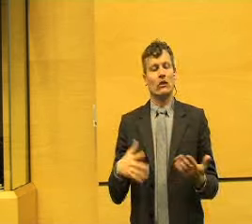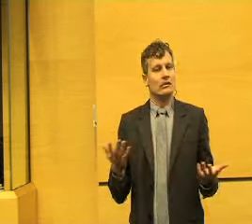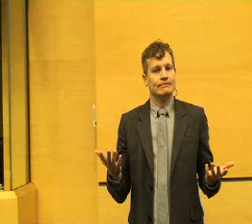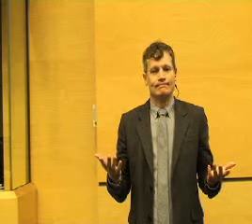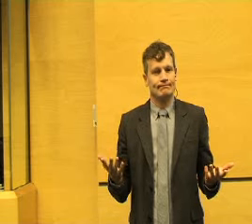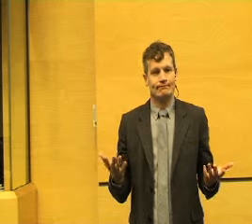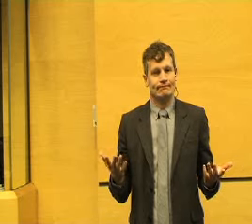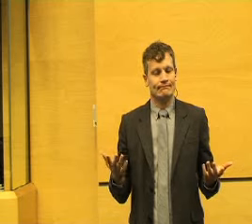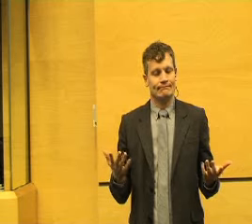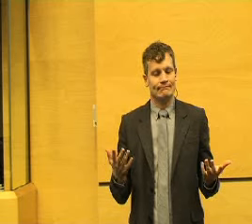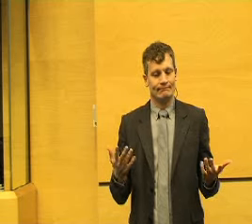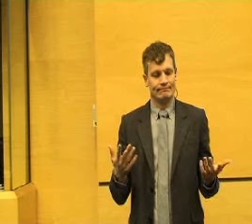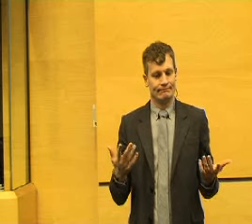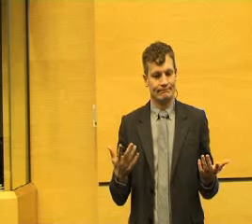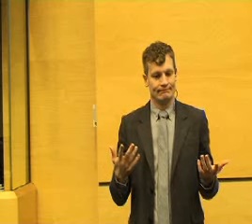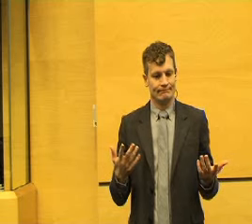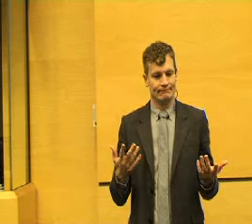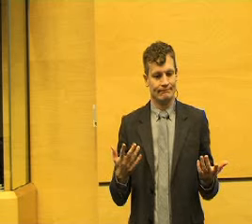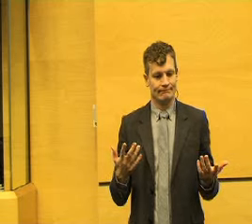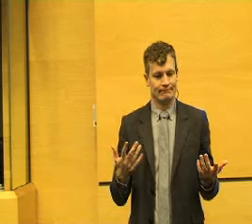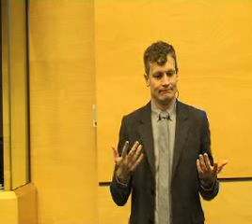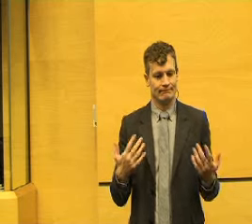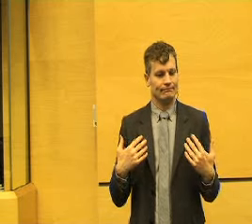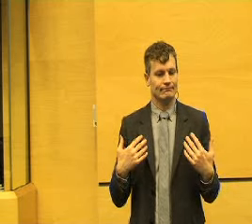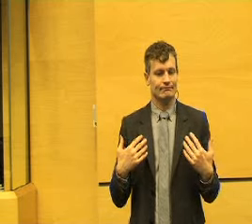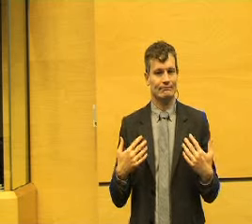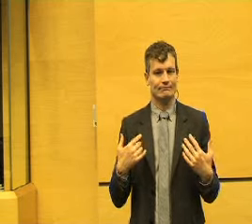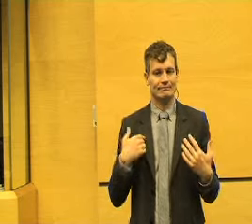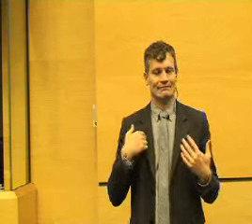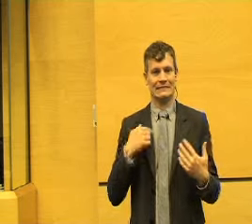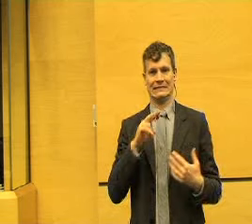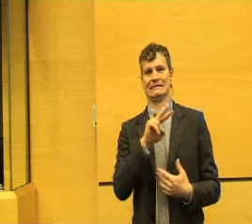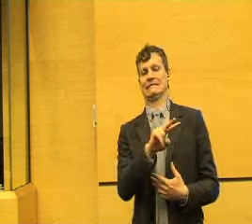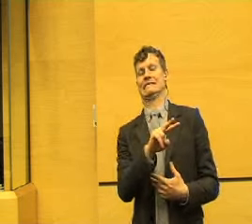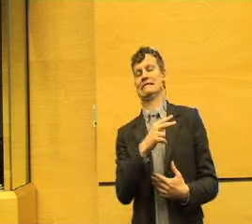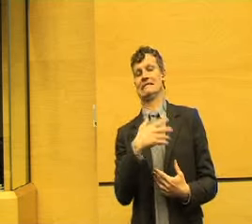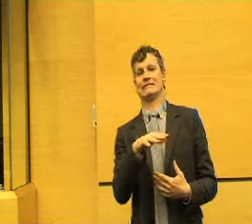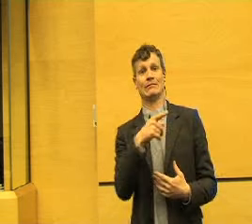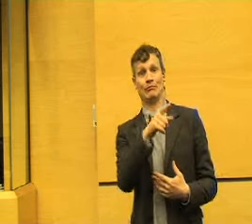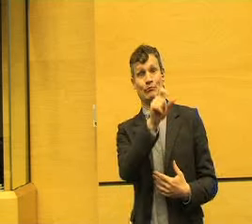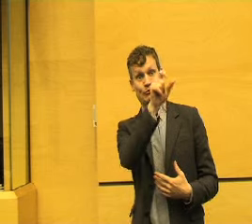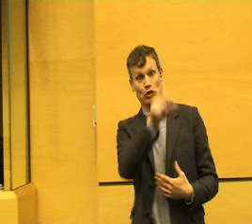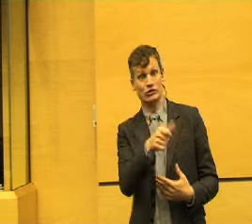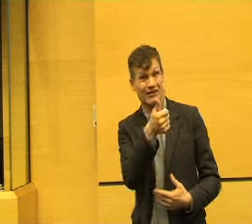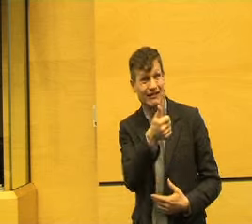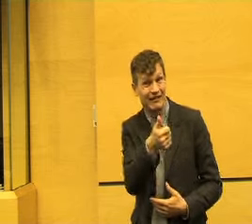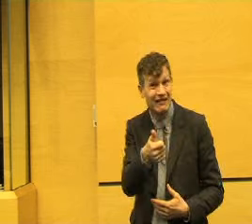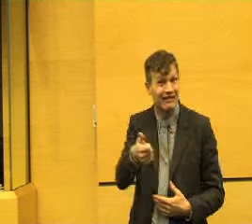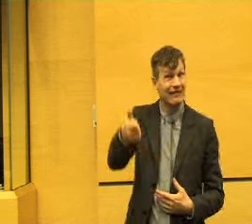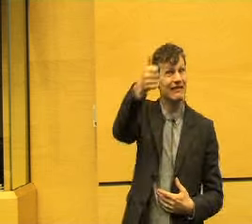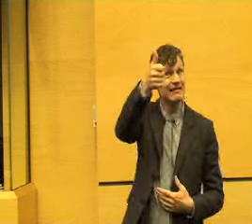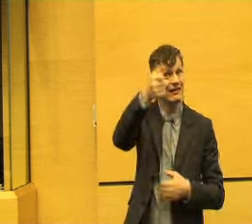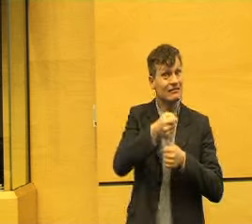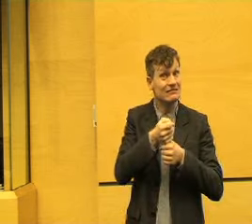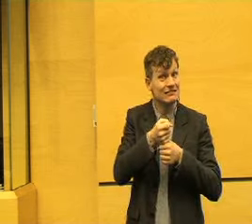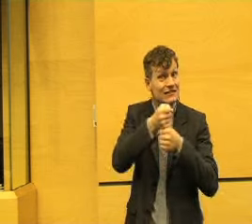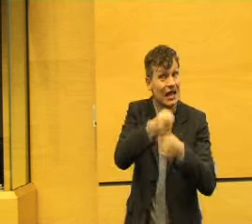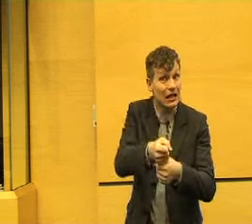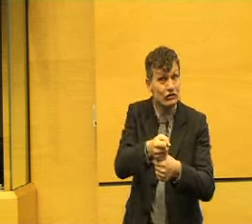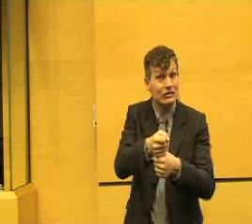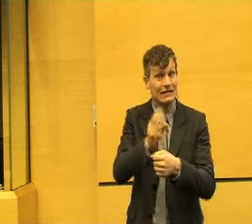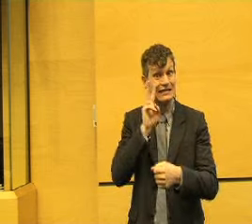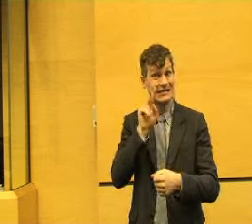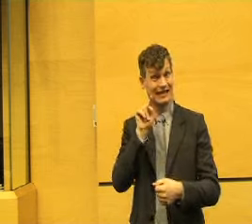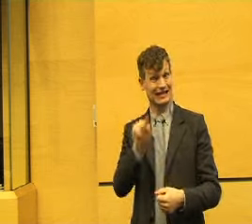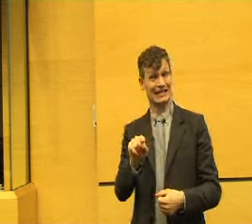disappointing to hear this from someone who is leading a delegation.